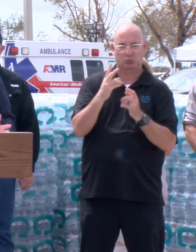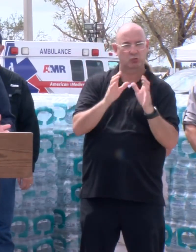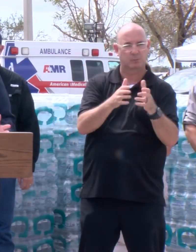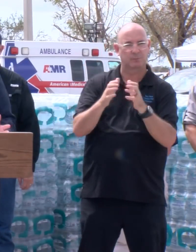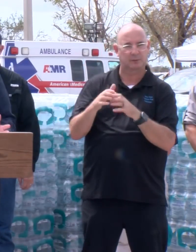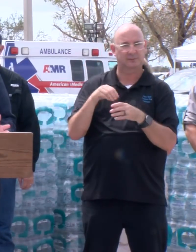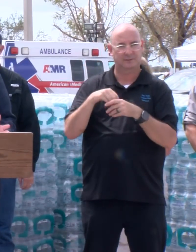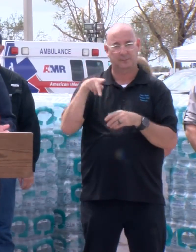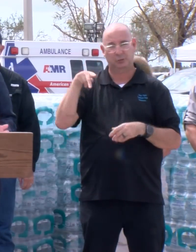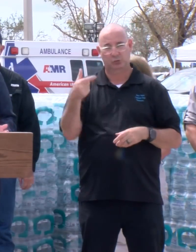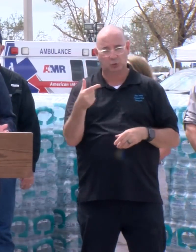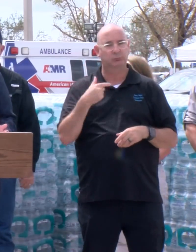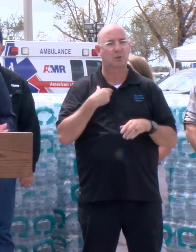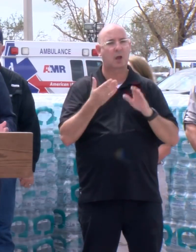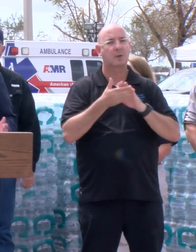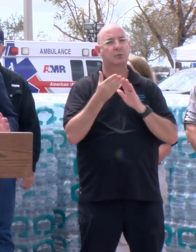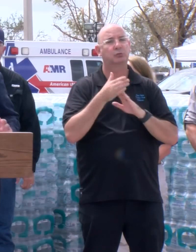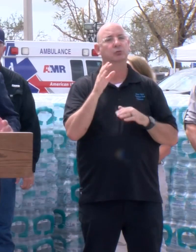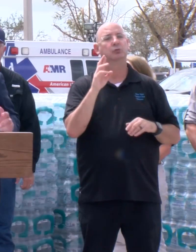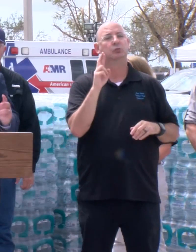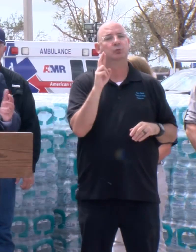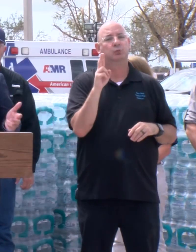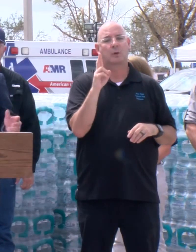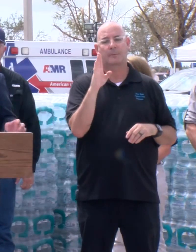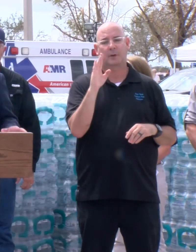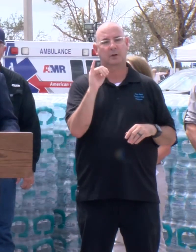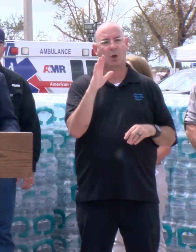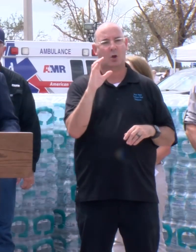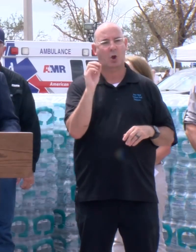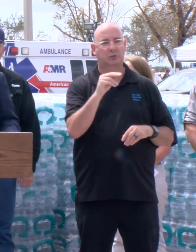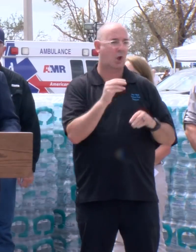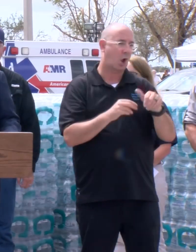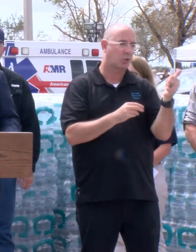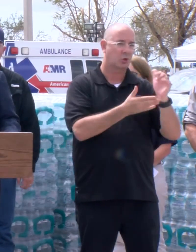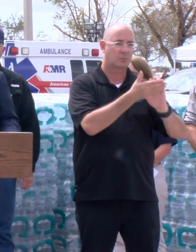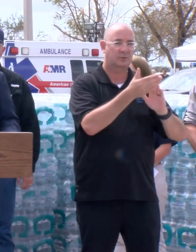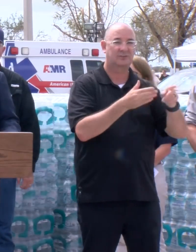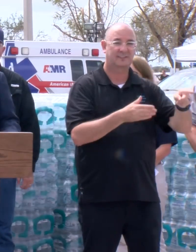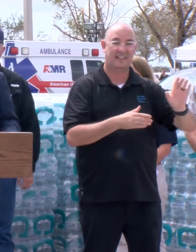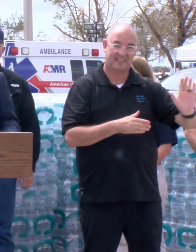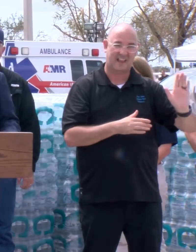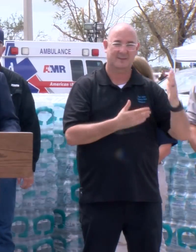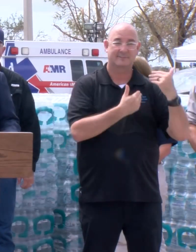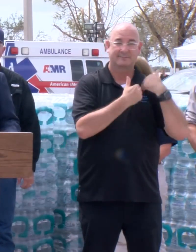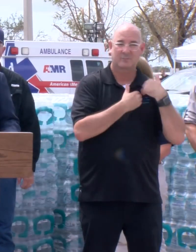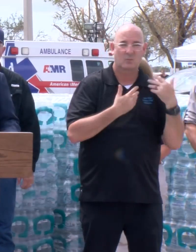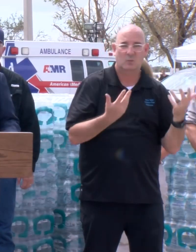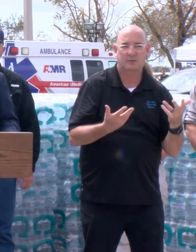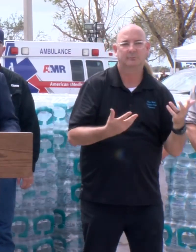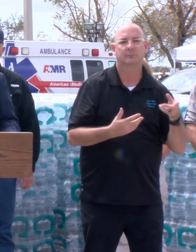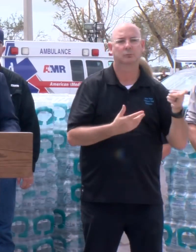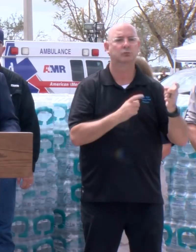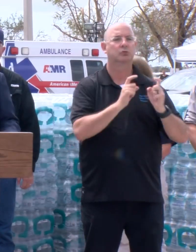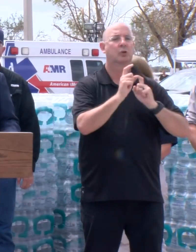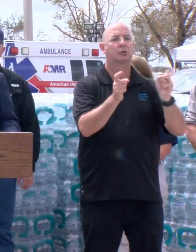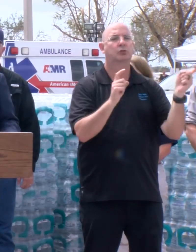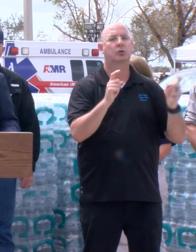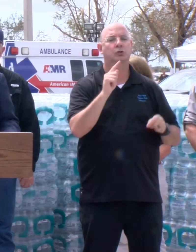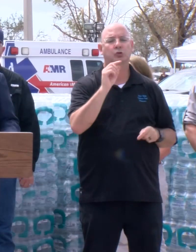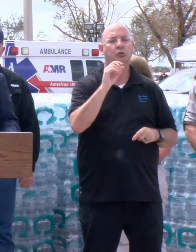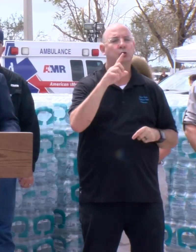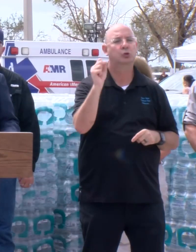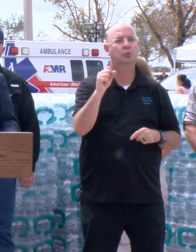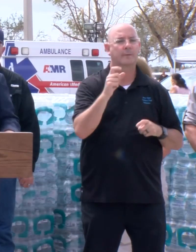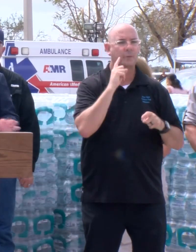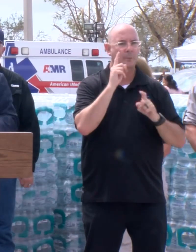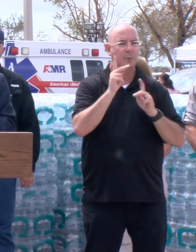with an organization that their job is to provide tools to the people that are responding to help